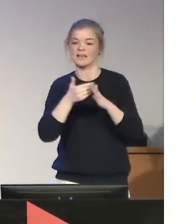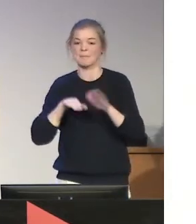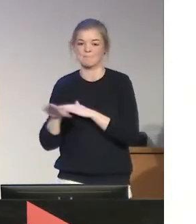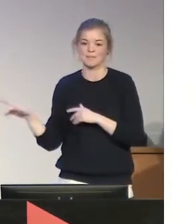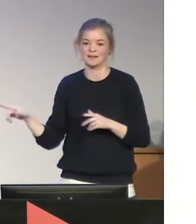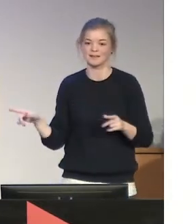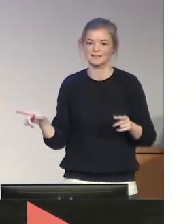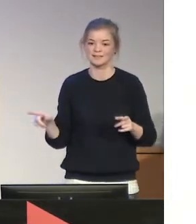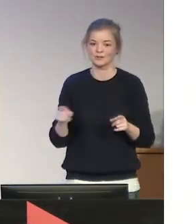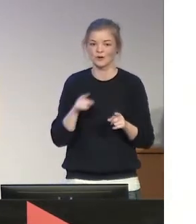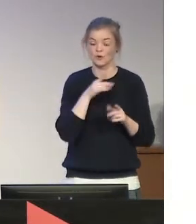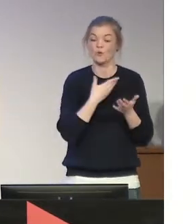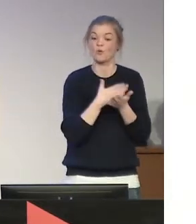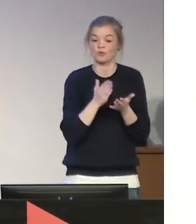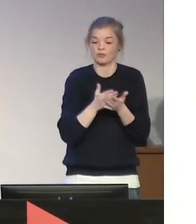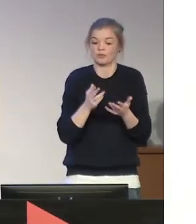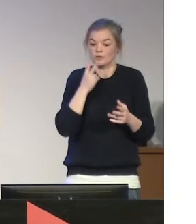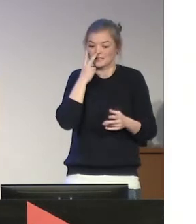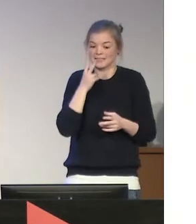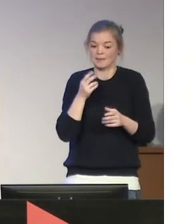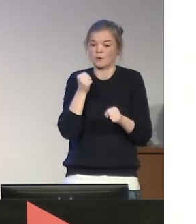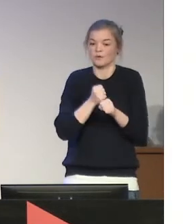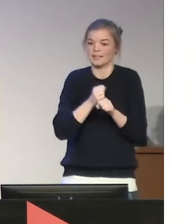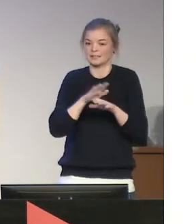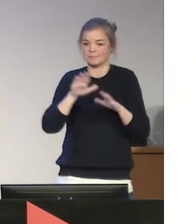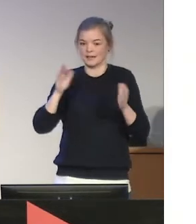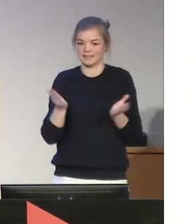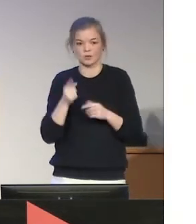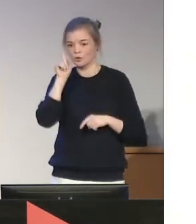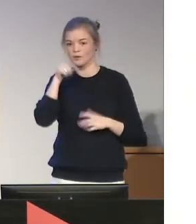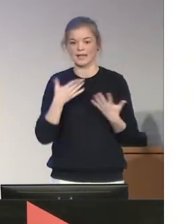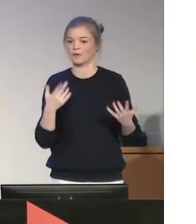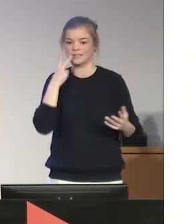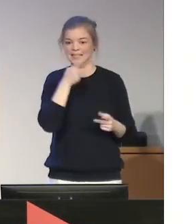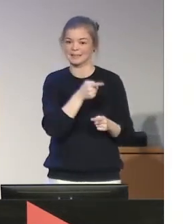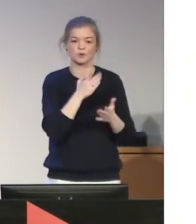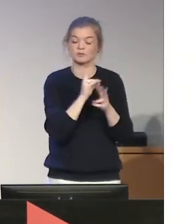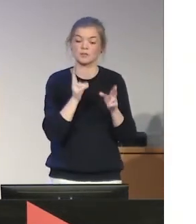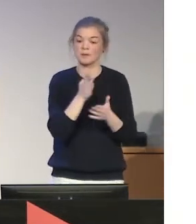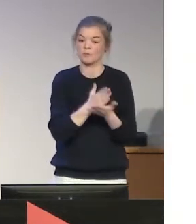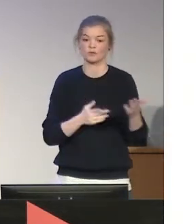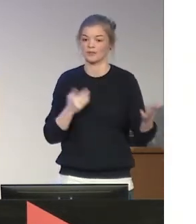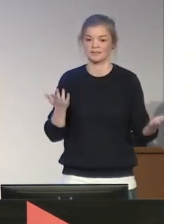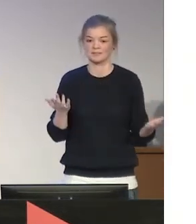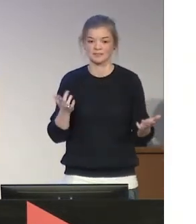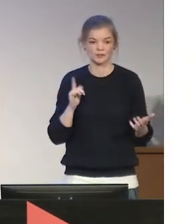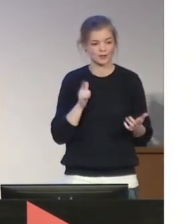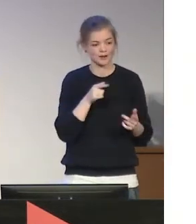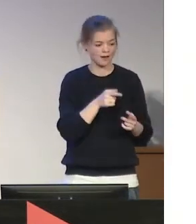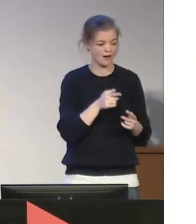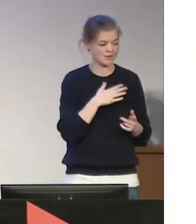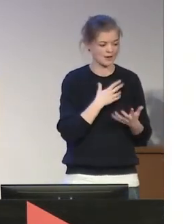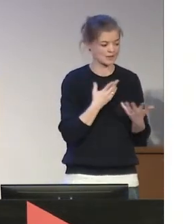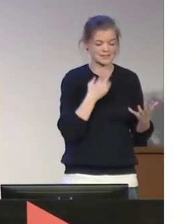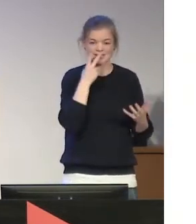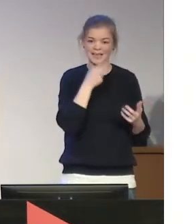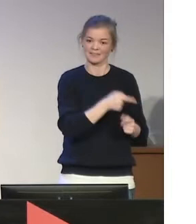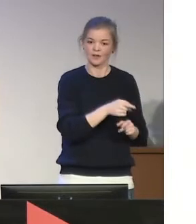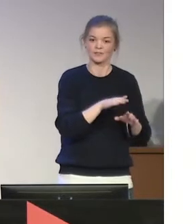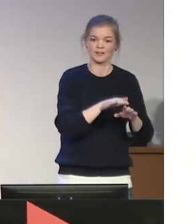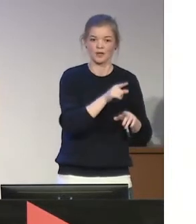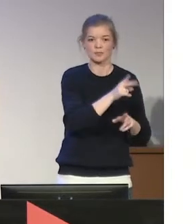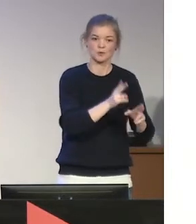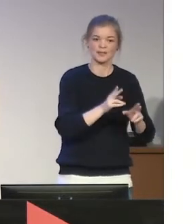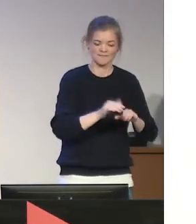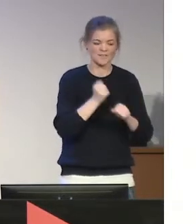so he was, you know, just trying to show a memory from his home. So we never saw that in the same way.